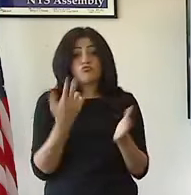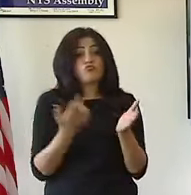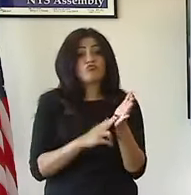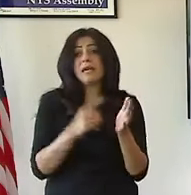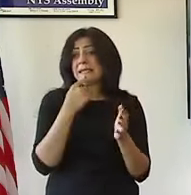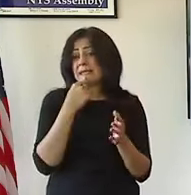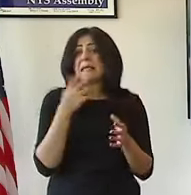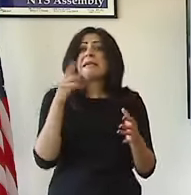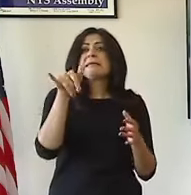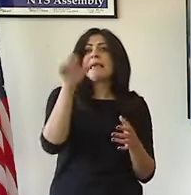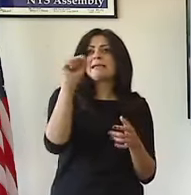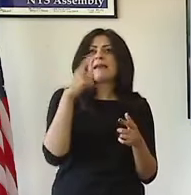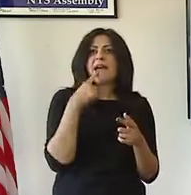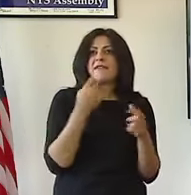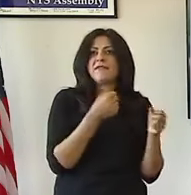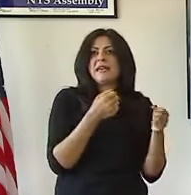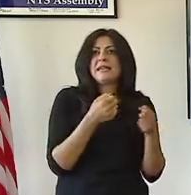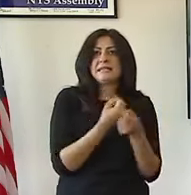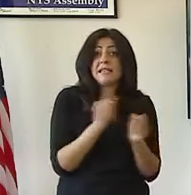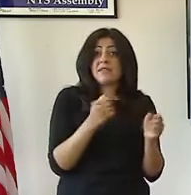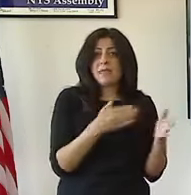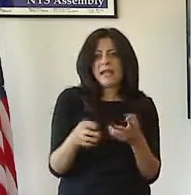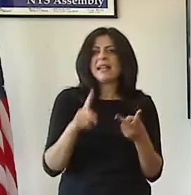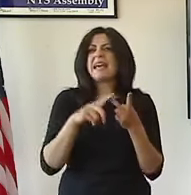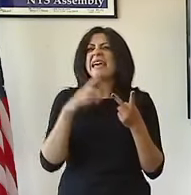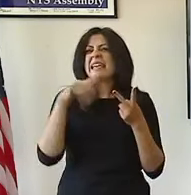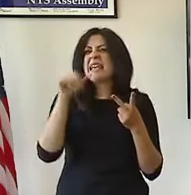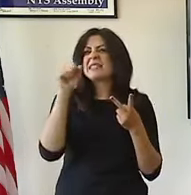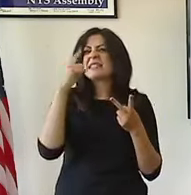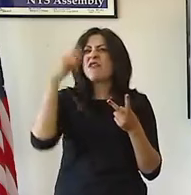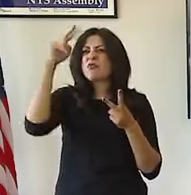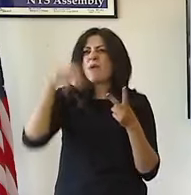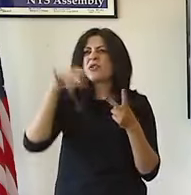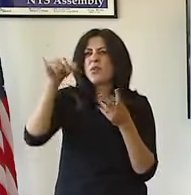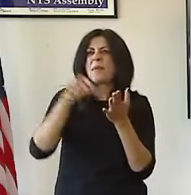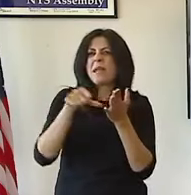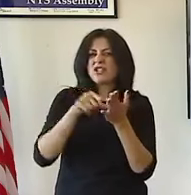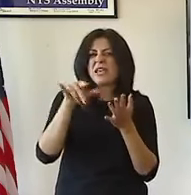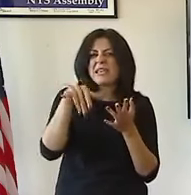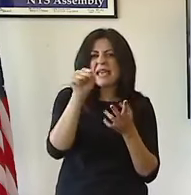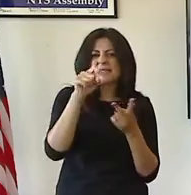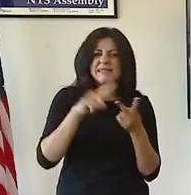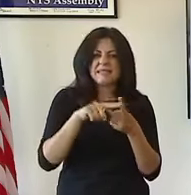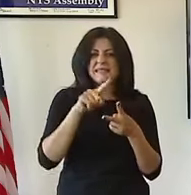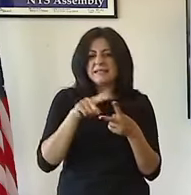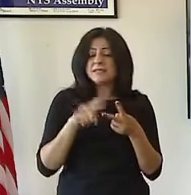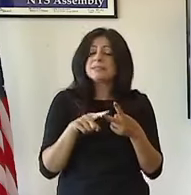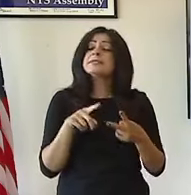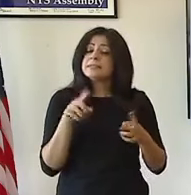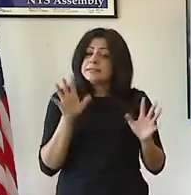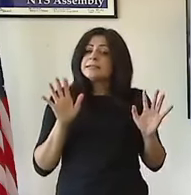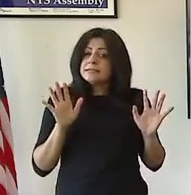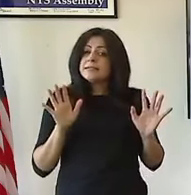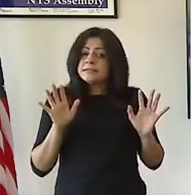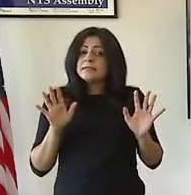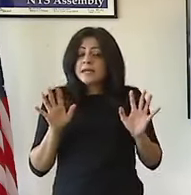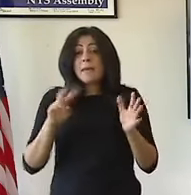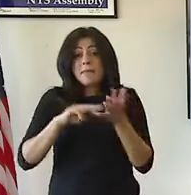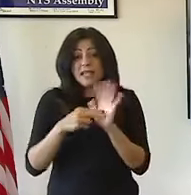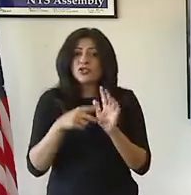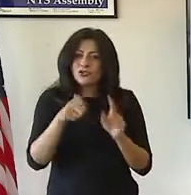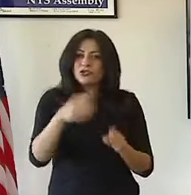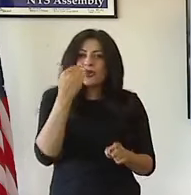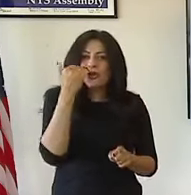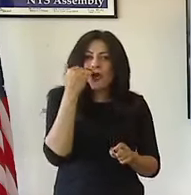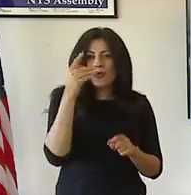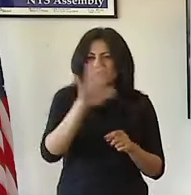have a safety plan, yes, I've read this, thank you very much. And that provides the state a little bit of discretion, obviously, to say that you know what